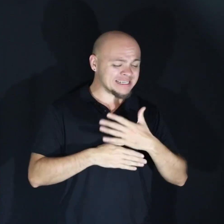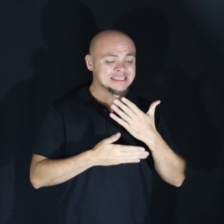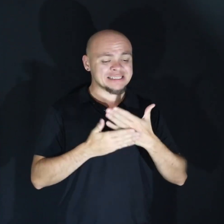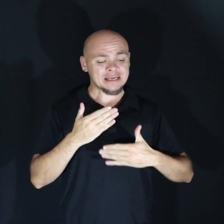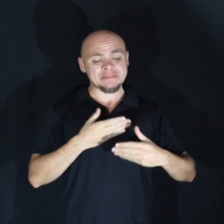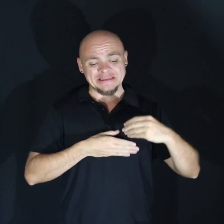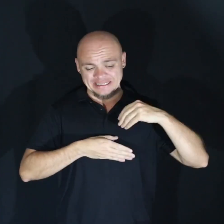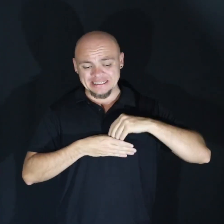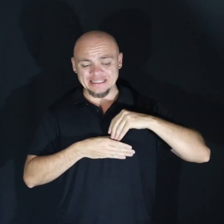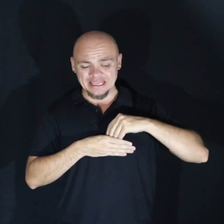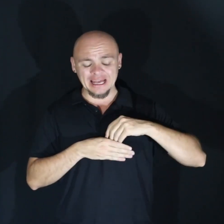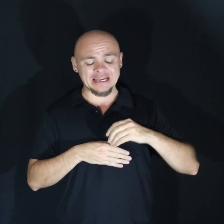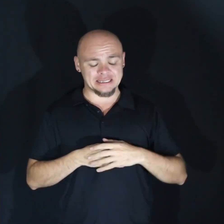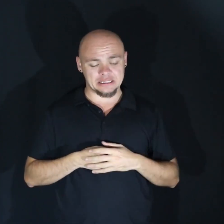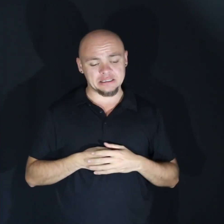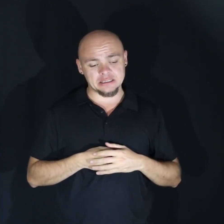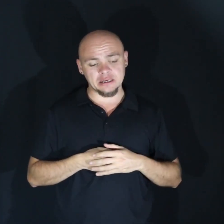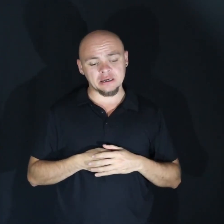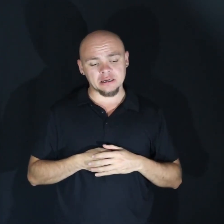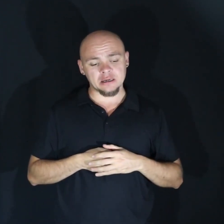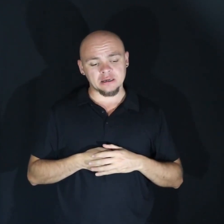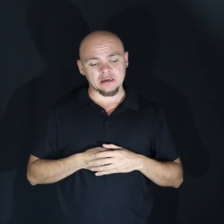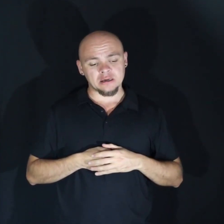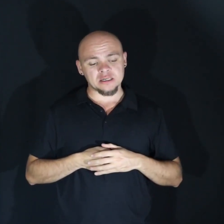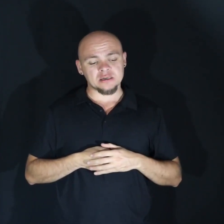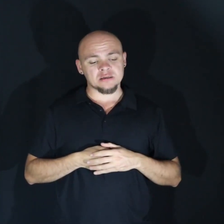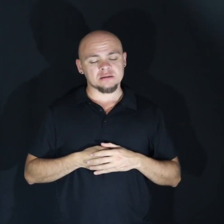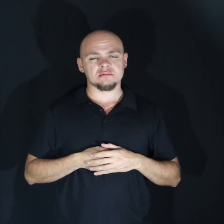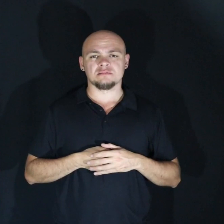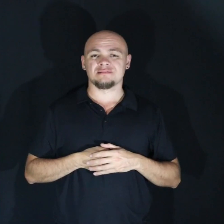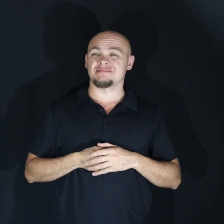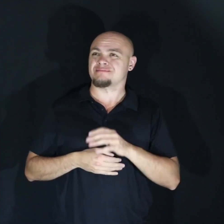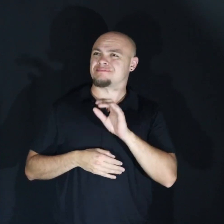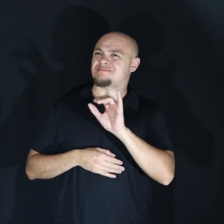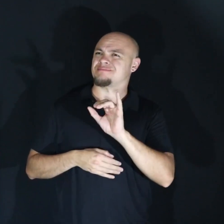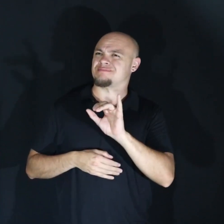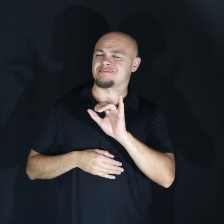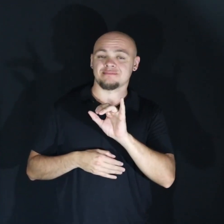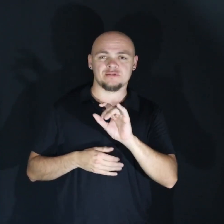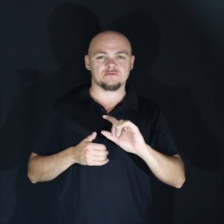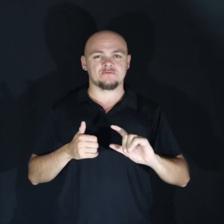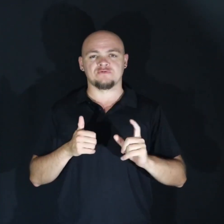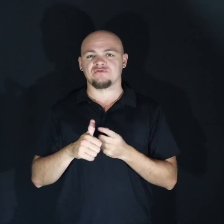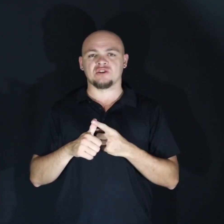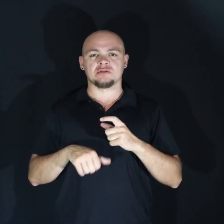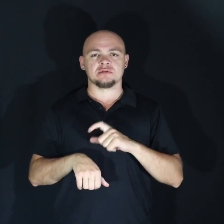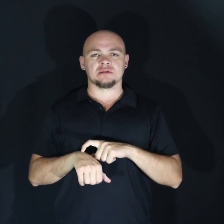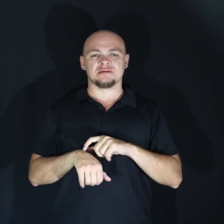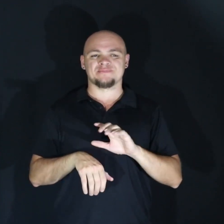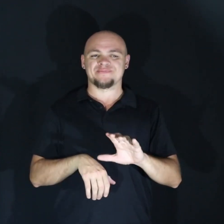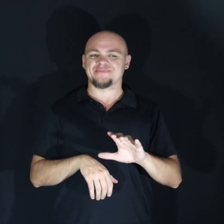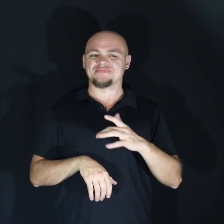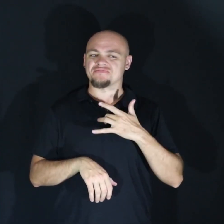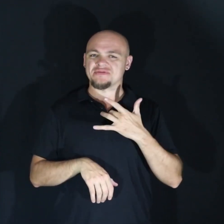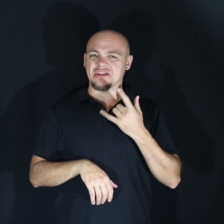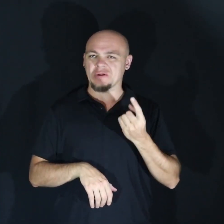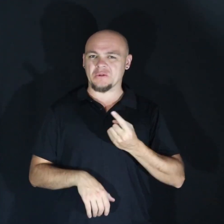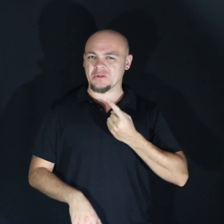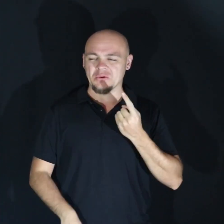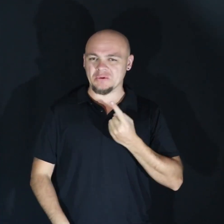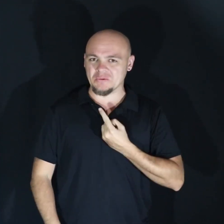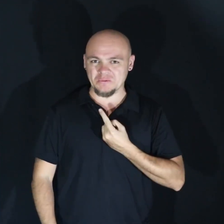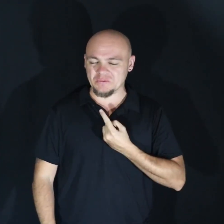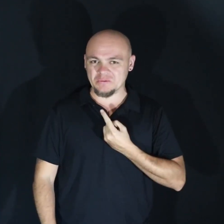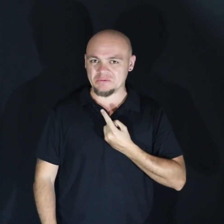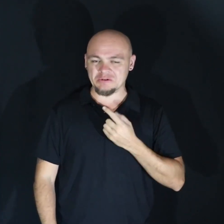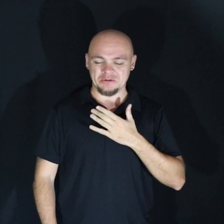some on the inside." And that was the first time that I didn't feel alone when it